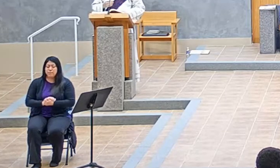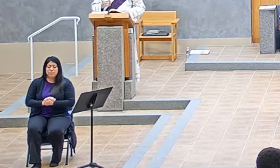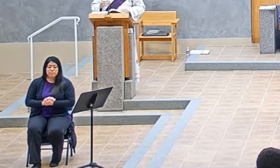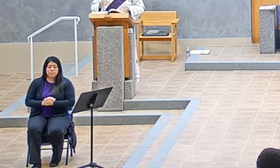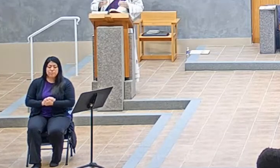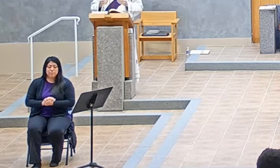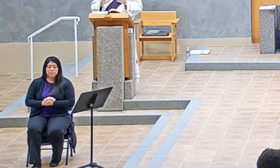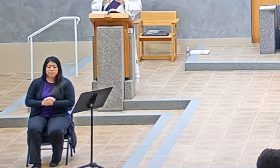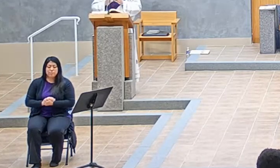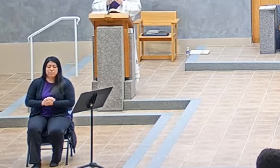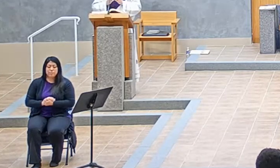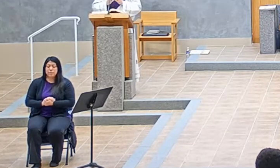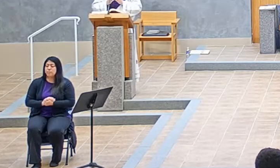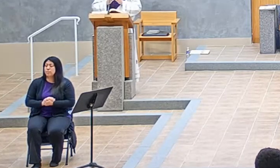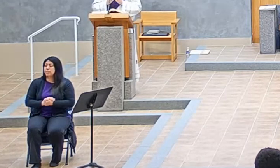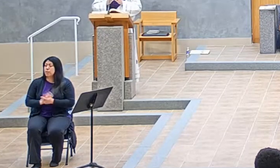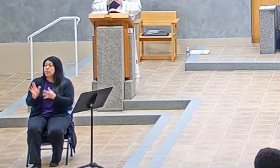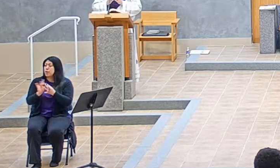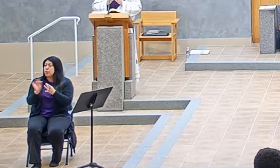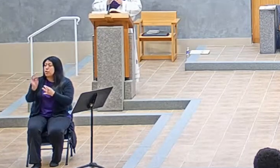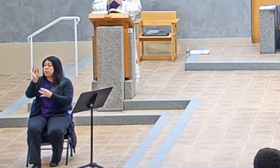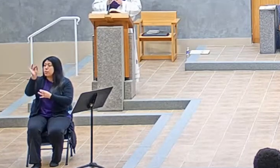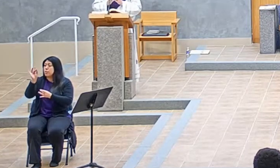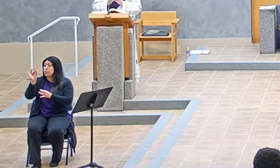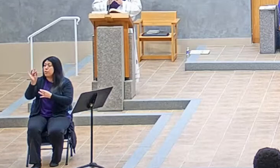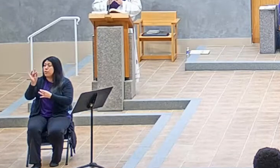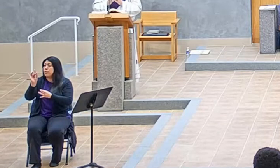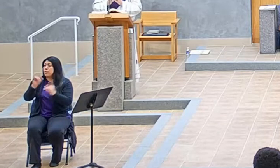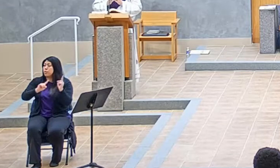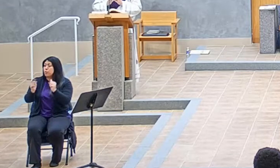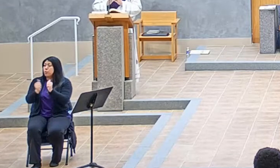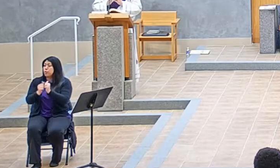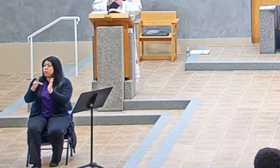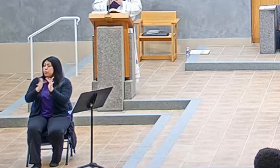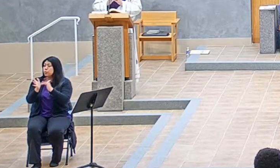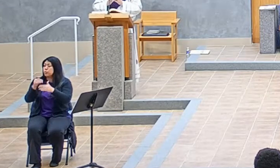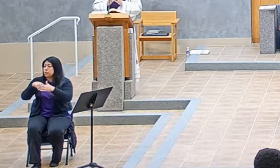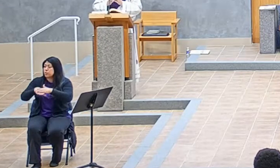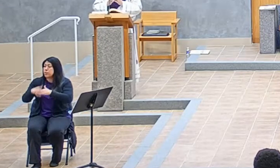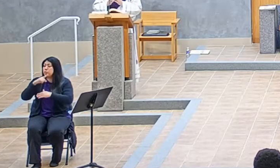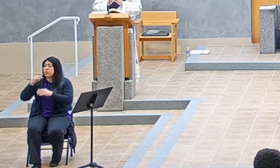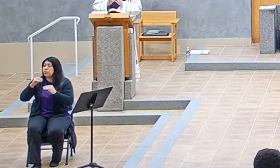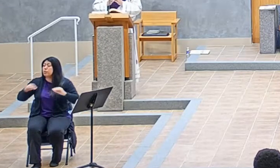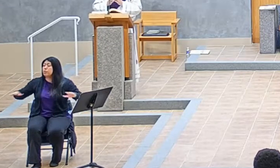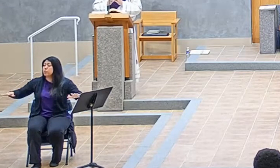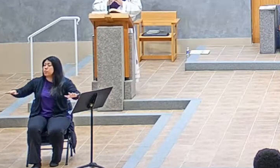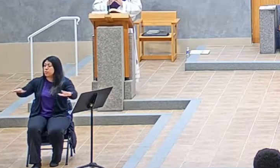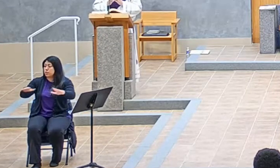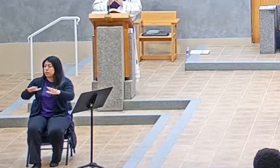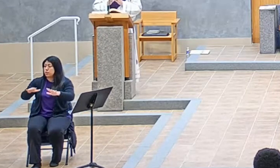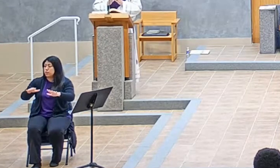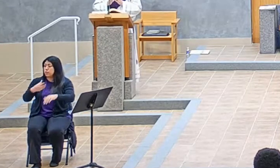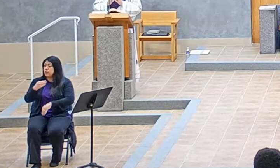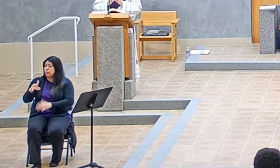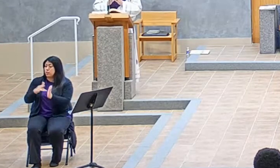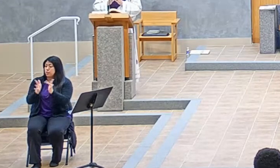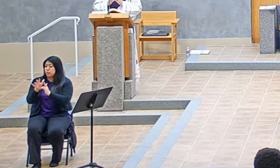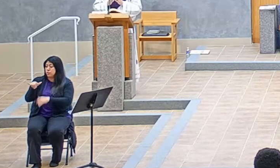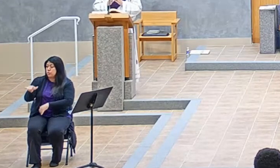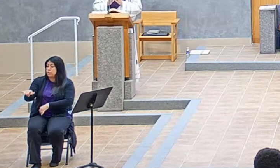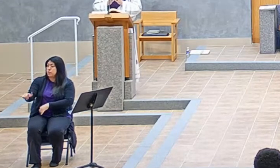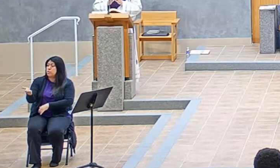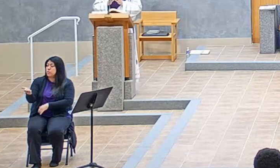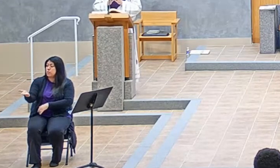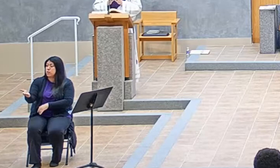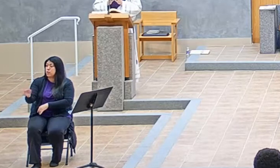Glory to you, O Lord. The Spirit drove Jesus out into the desert, and he remained in